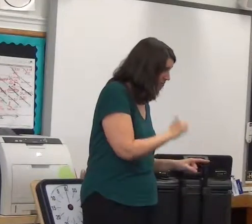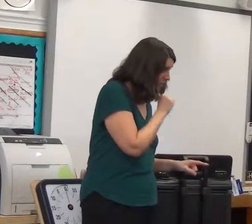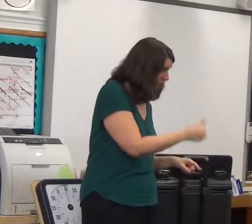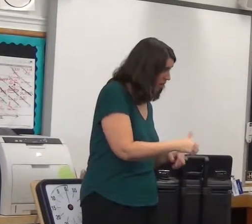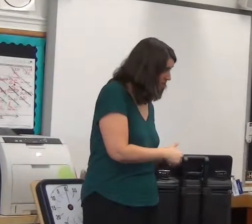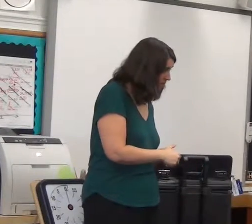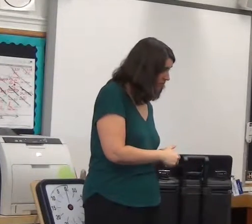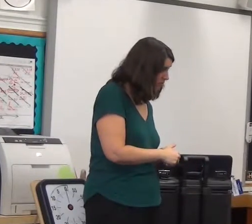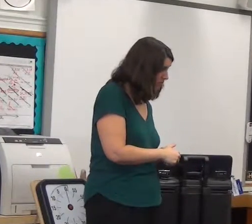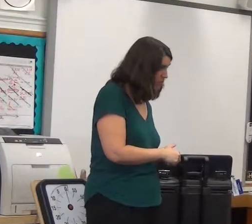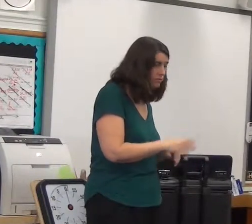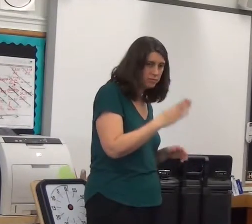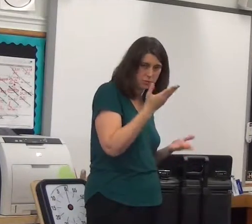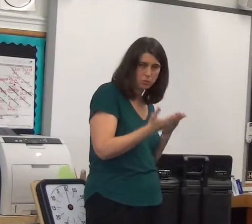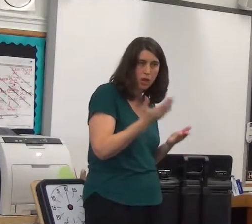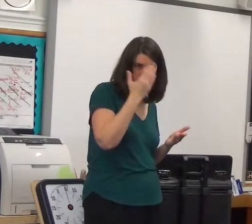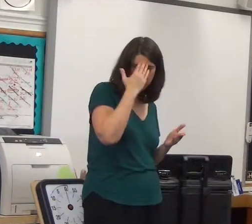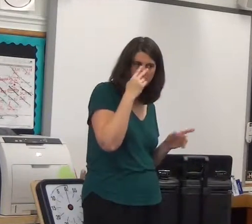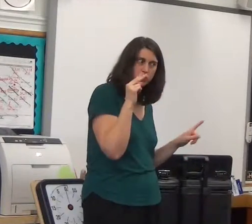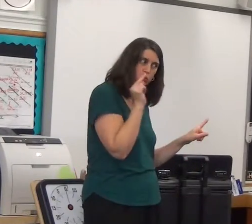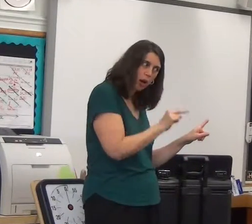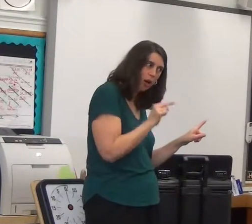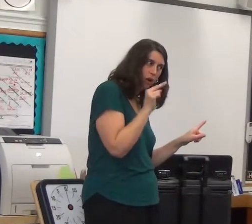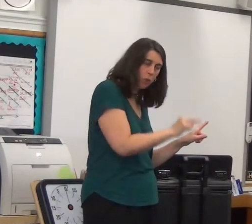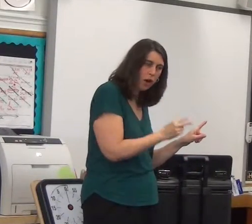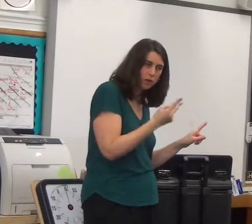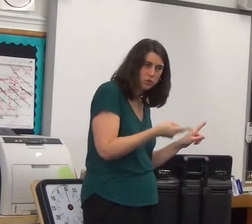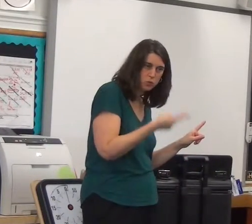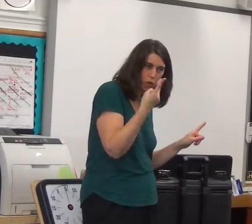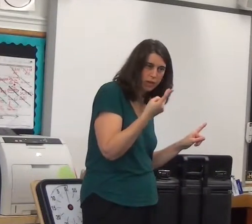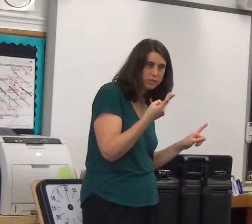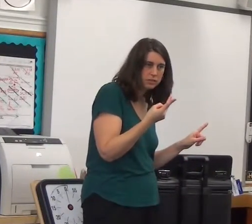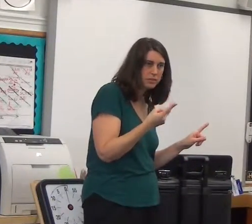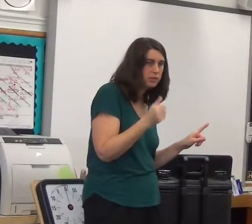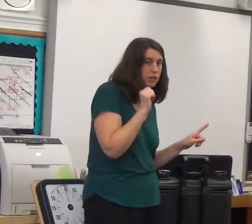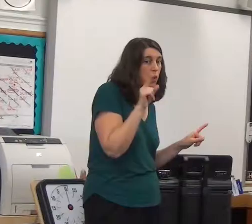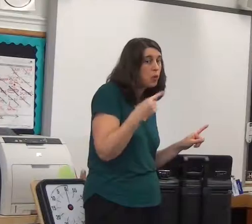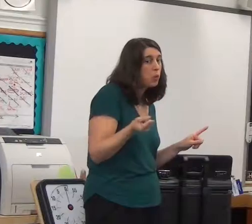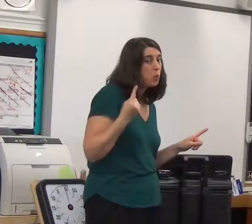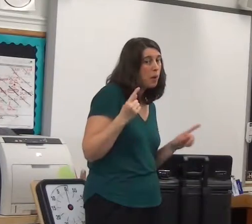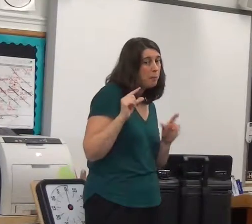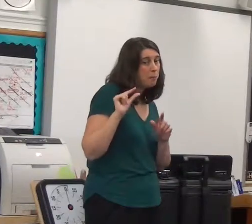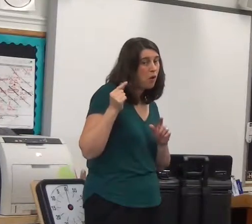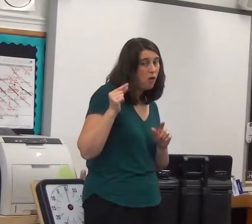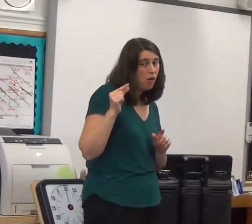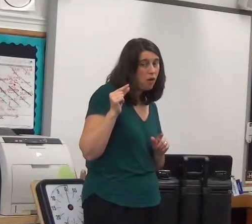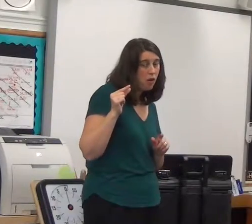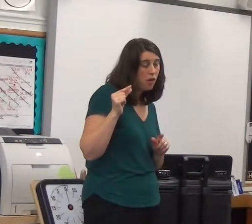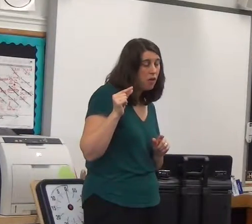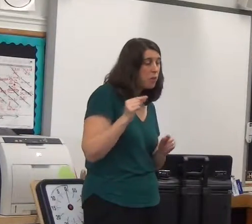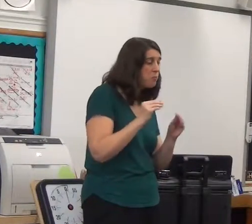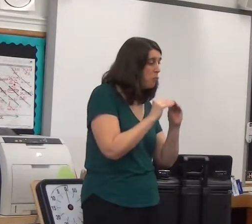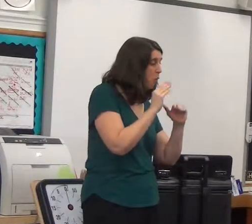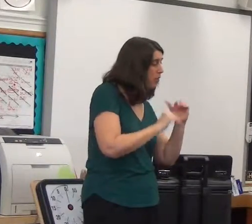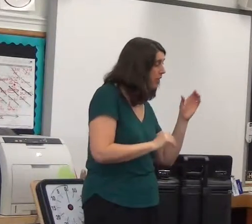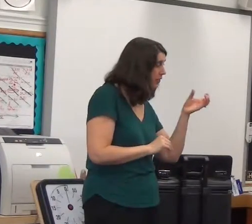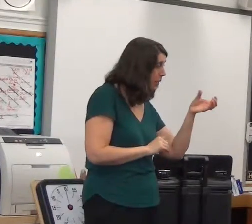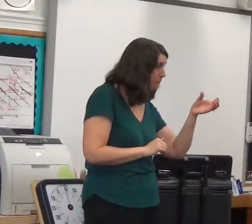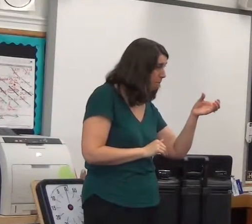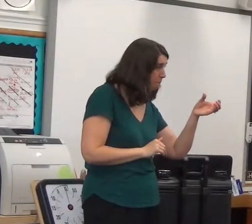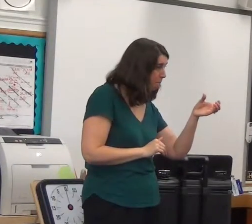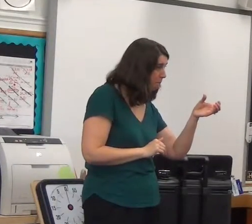know, since you've seen me do this twice, there's more than just the ball. And there's more than just the